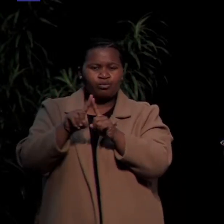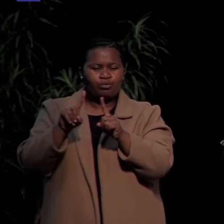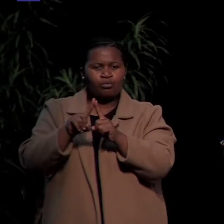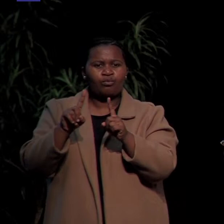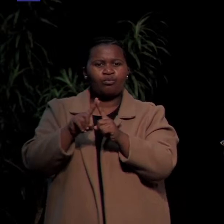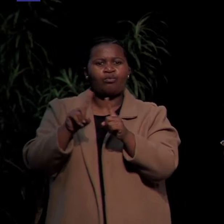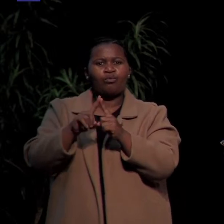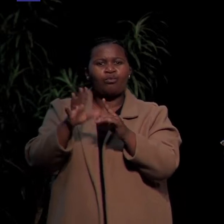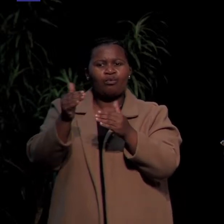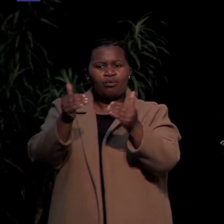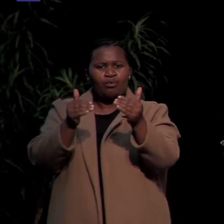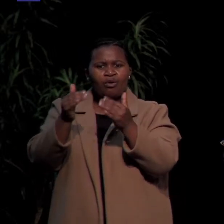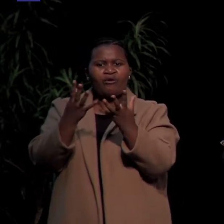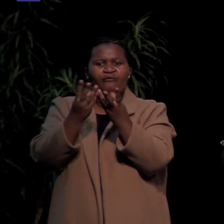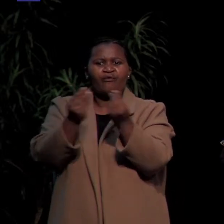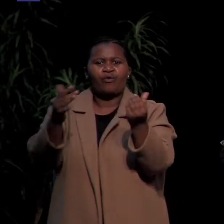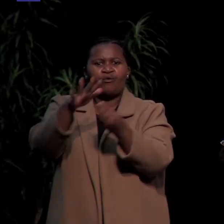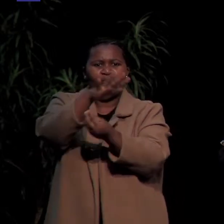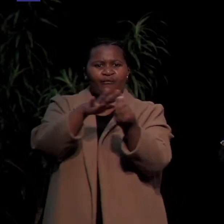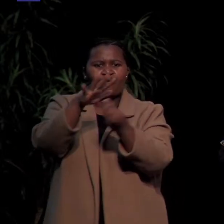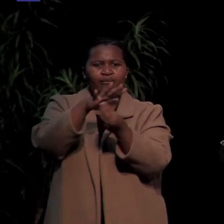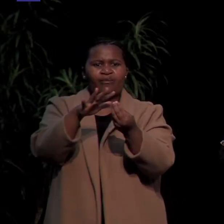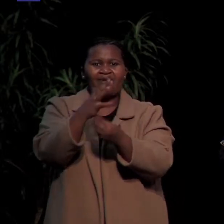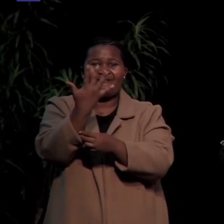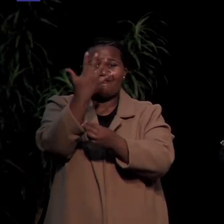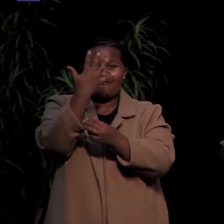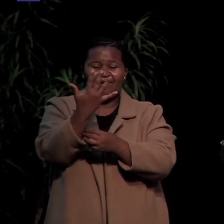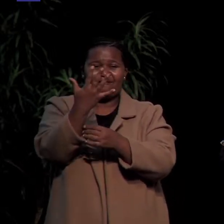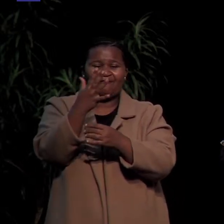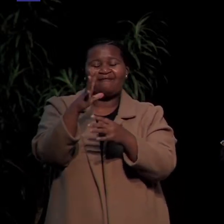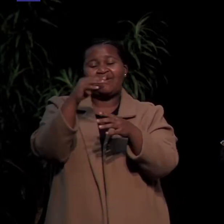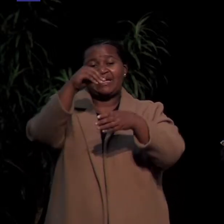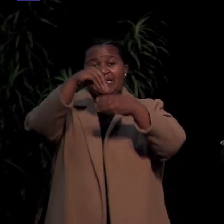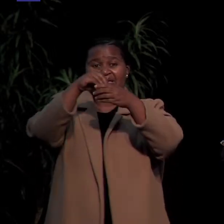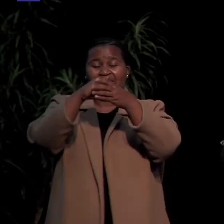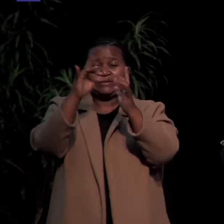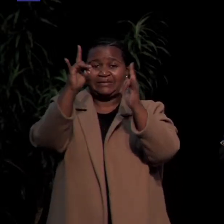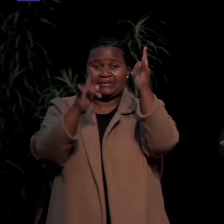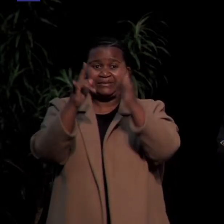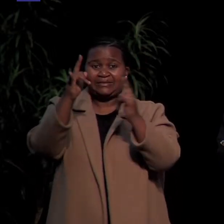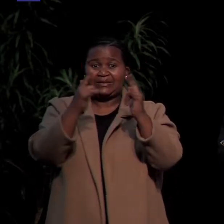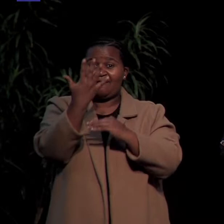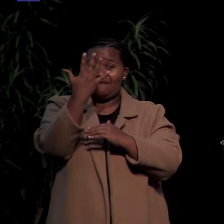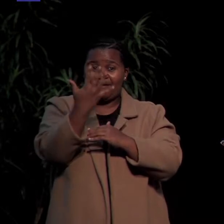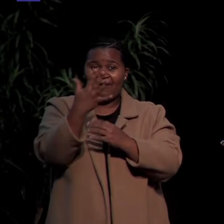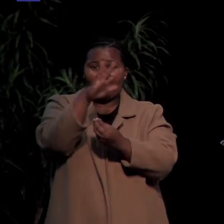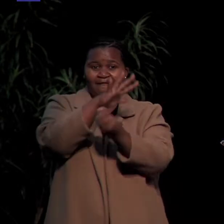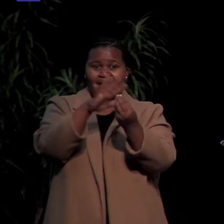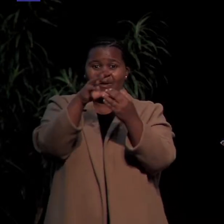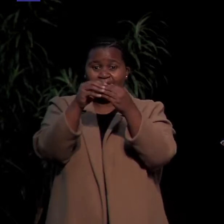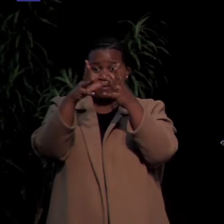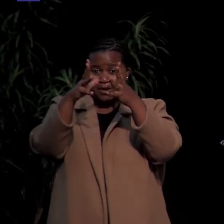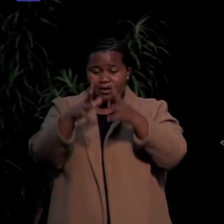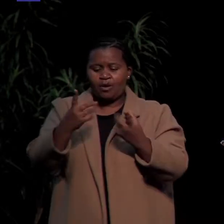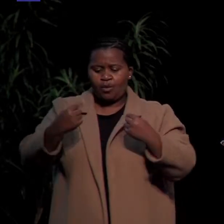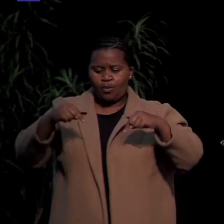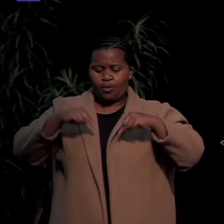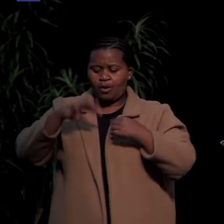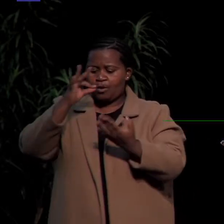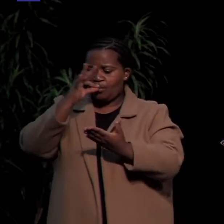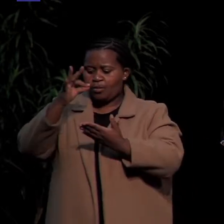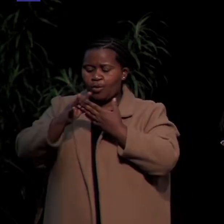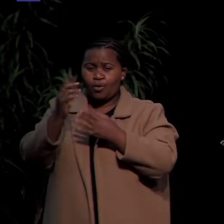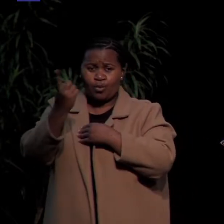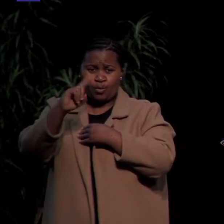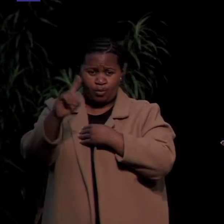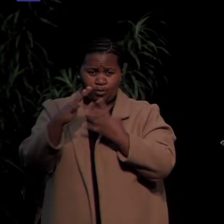over by few family members, 5 in this city, those family members. Then therefore, we're proposing that there